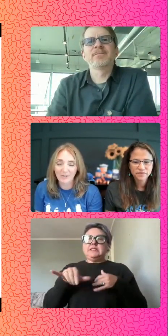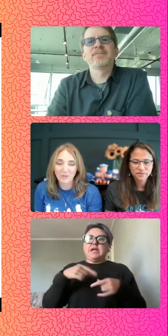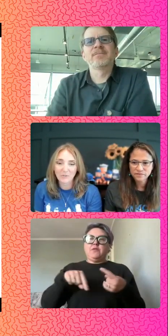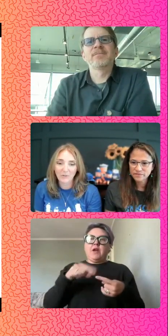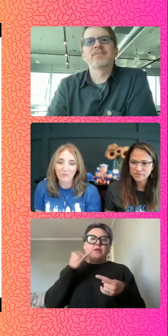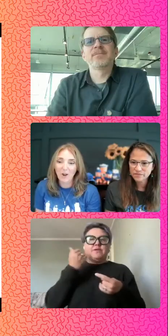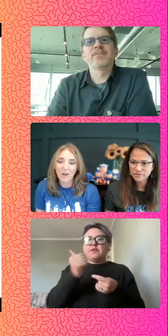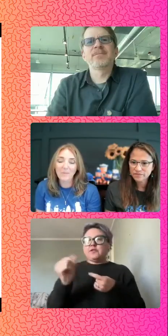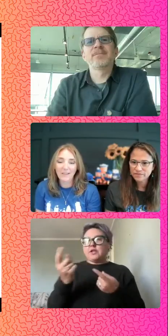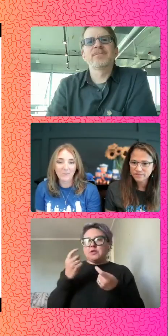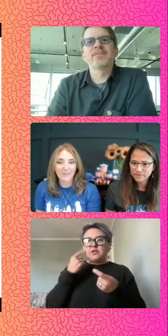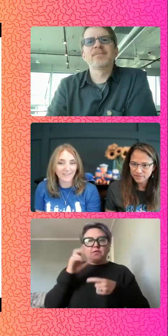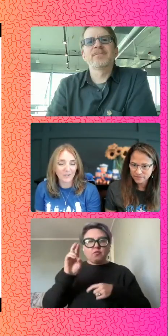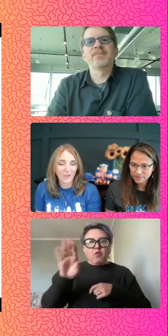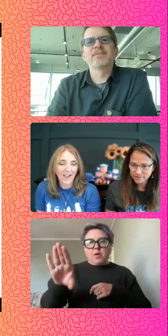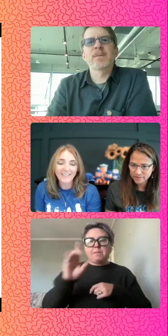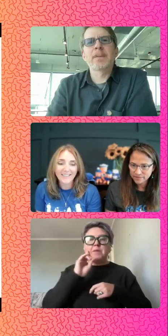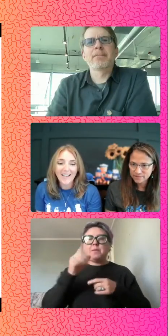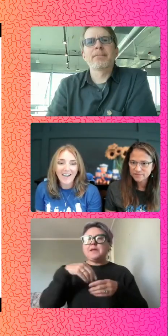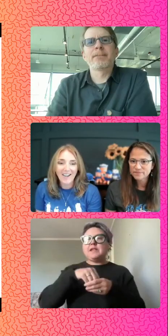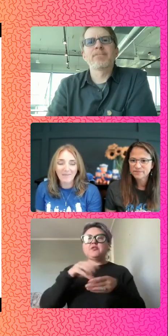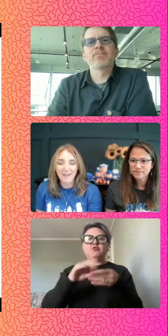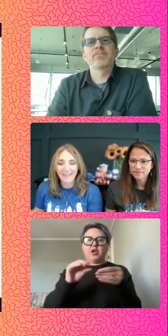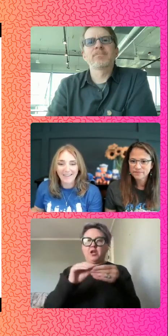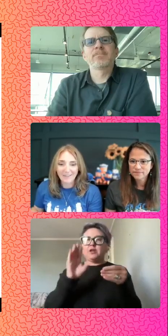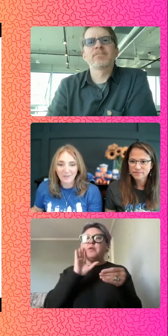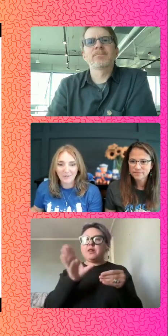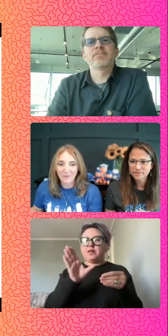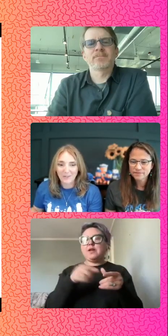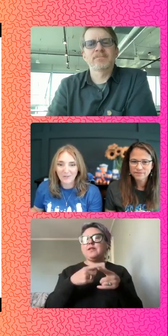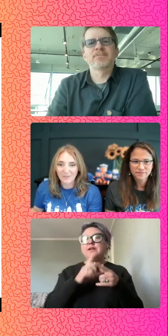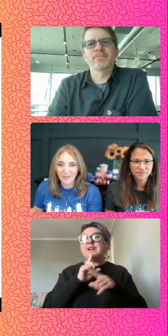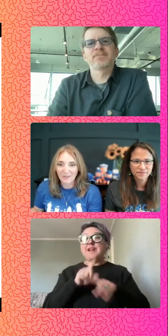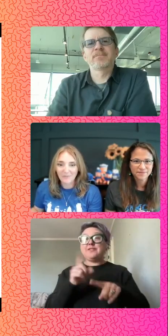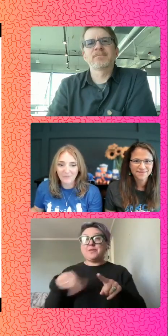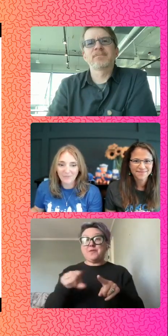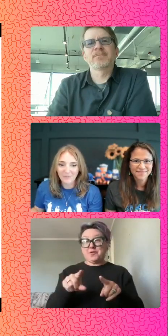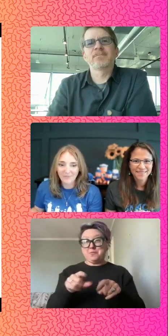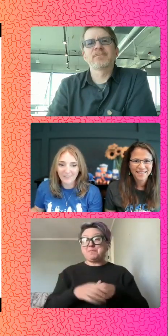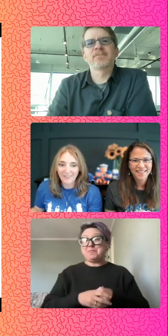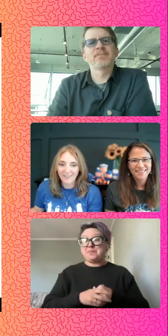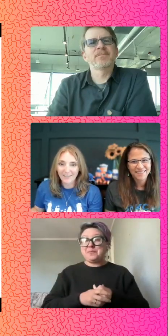If you have any questions for Rob, he'll be in the chat and can answer those questions for you.